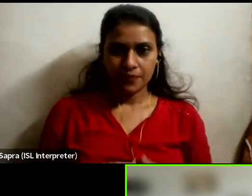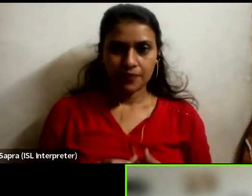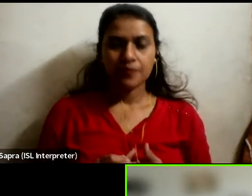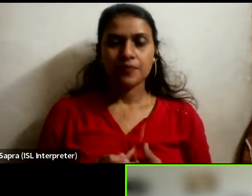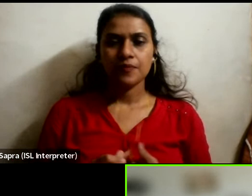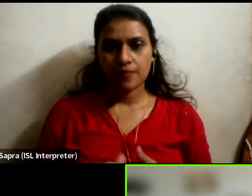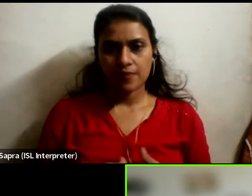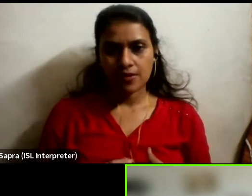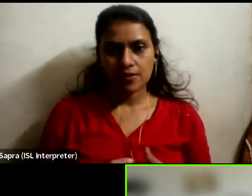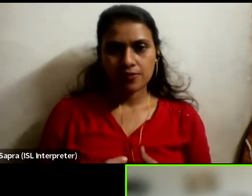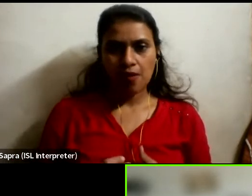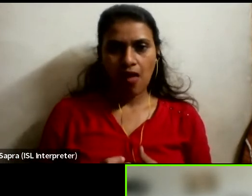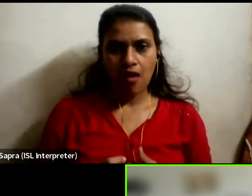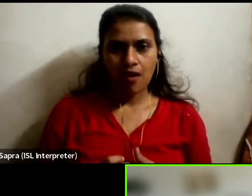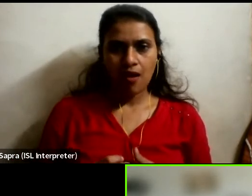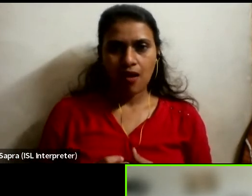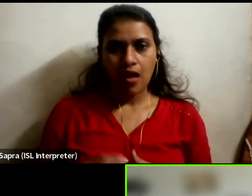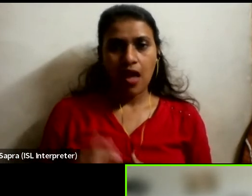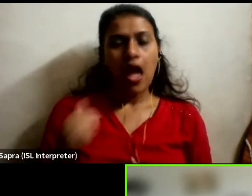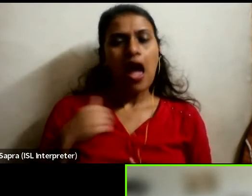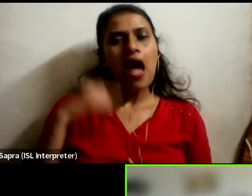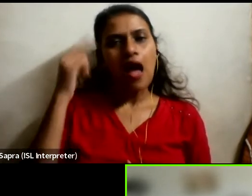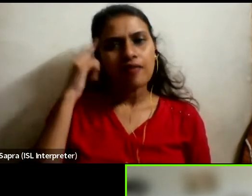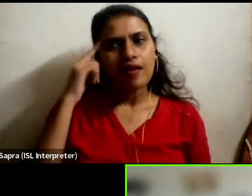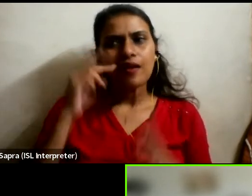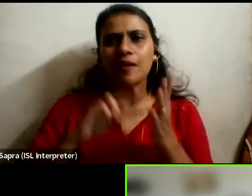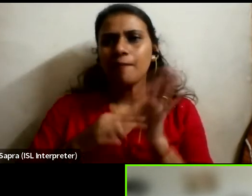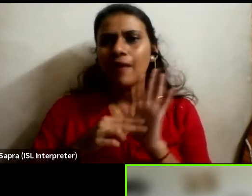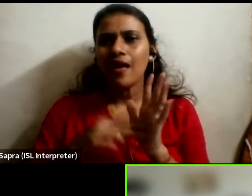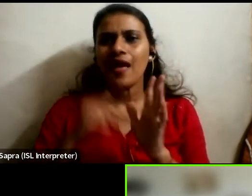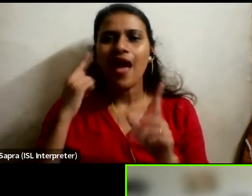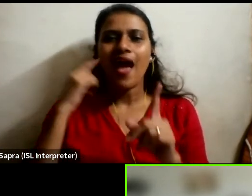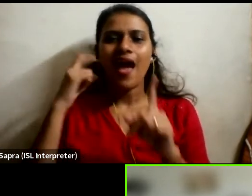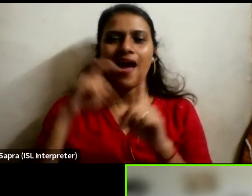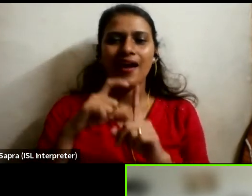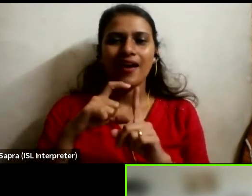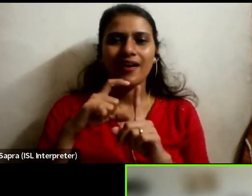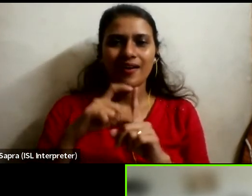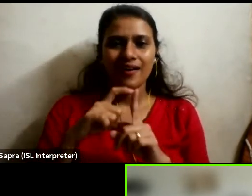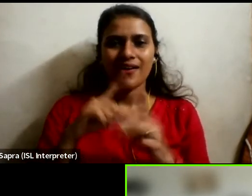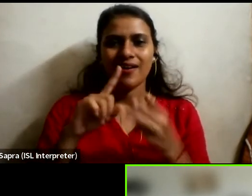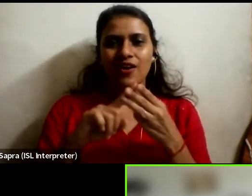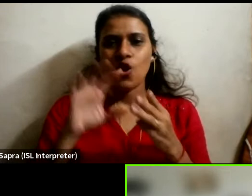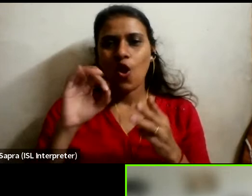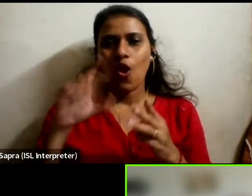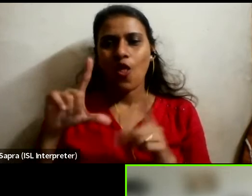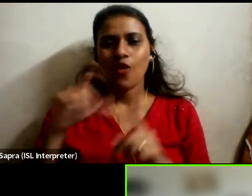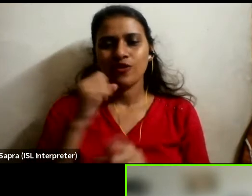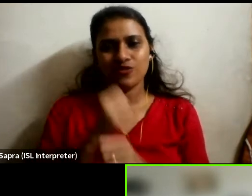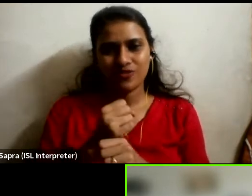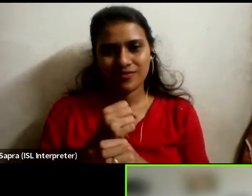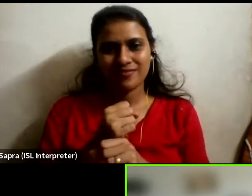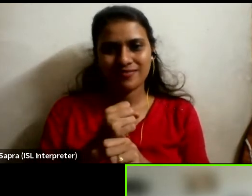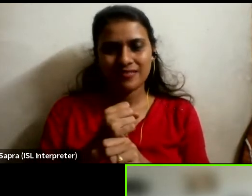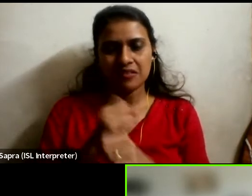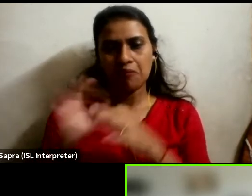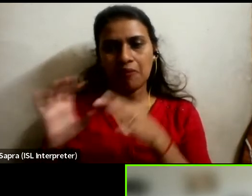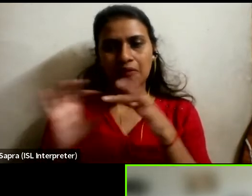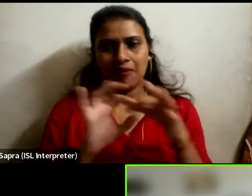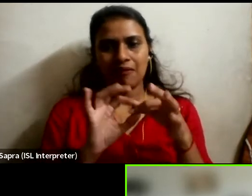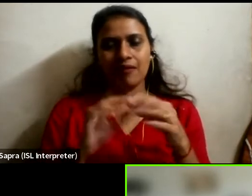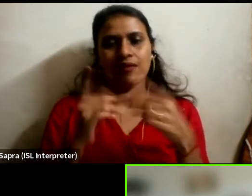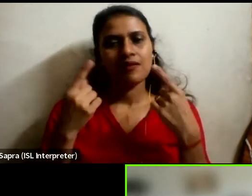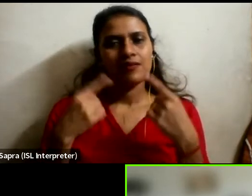think, idealistic standpoint, makes sense to talk about data being owned by the individual, but there are